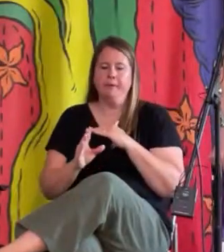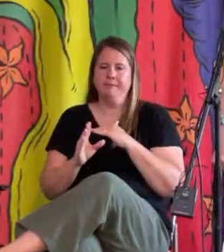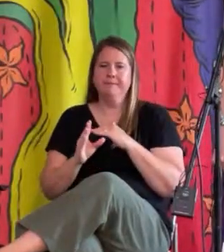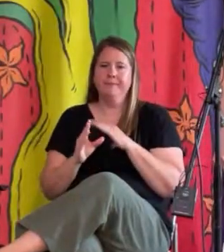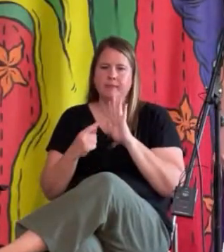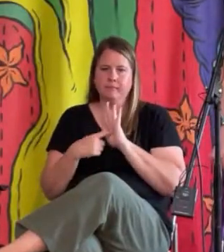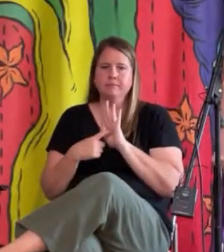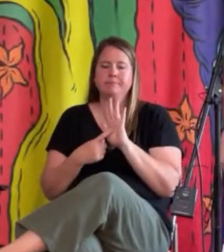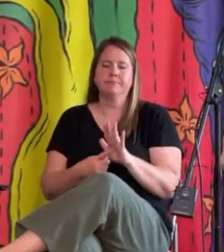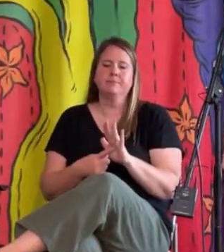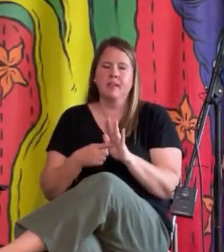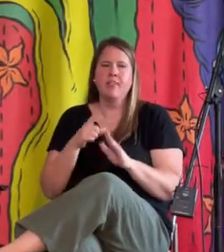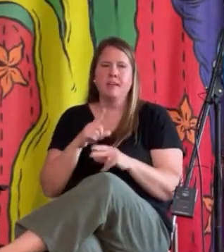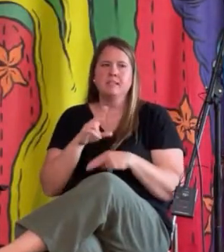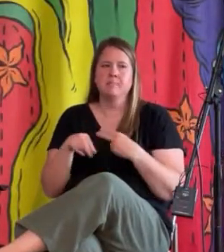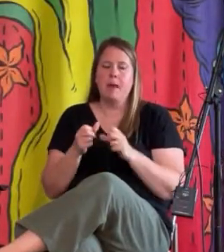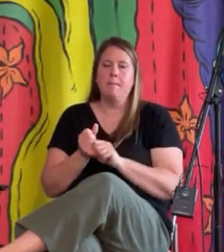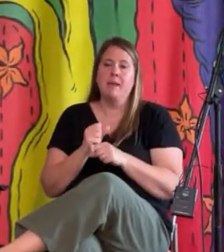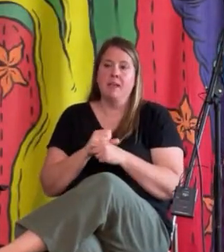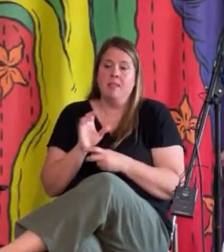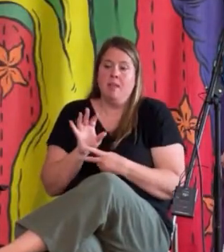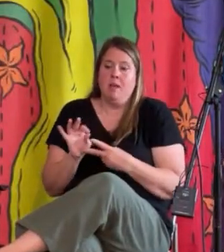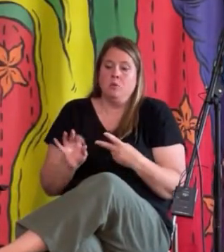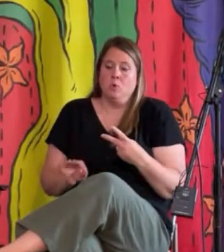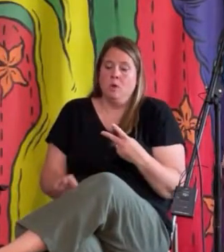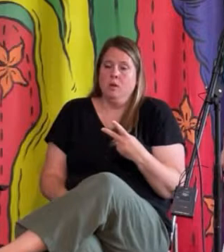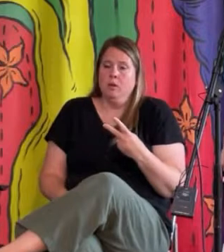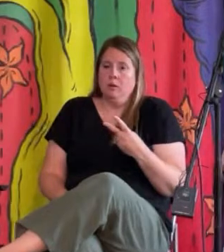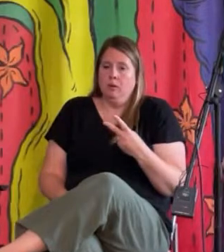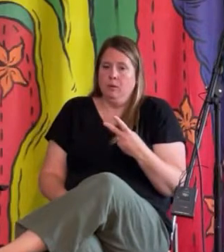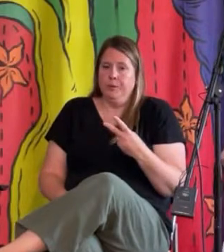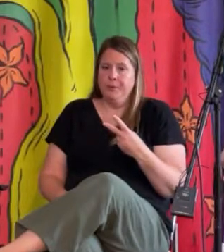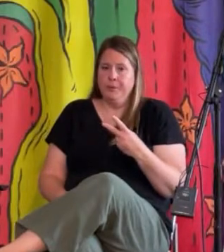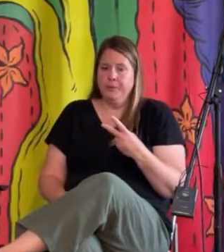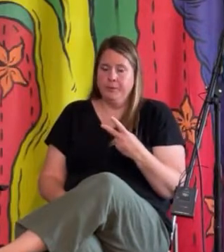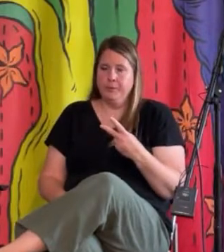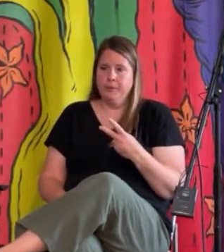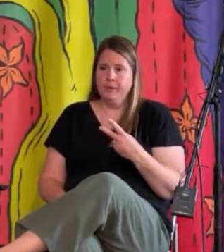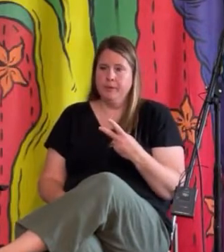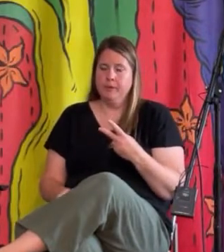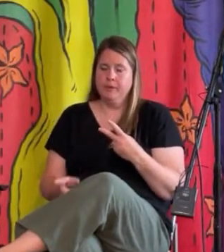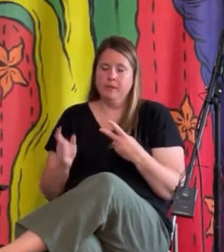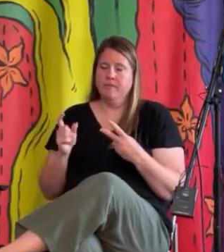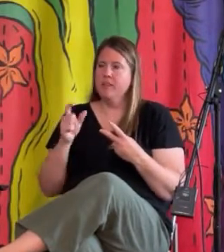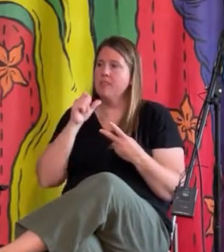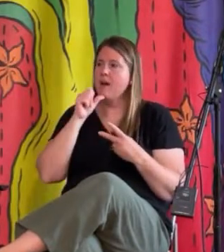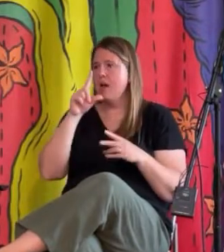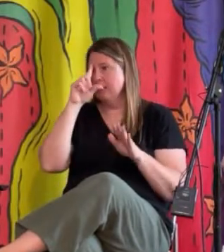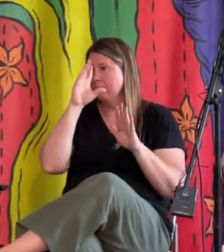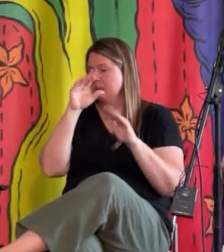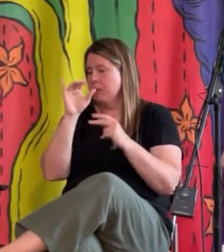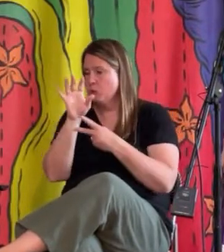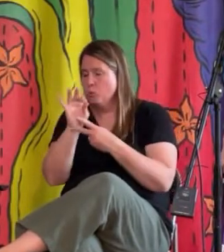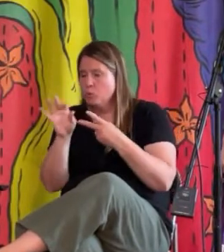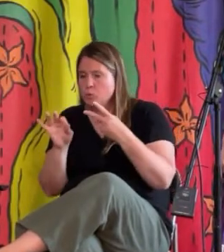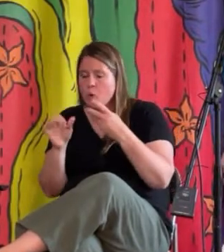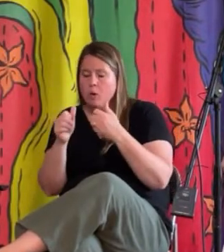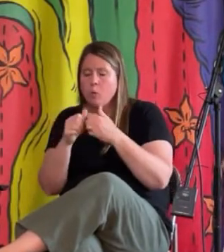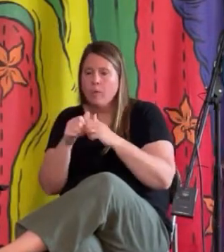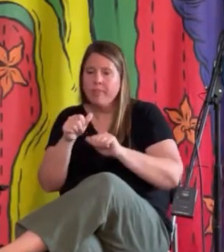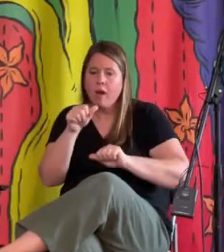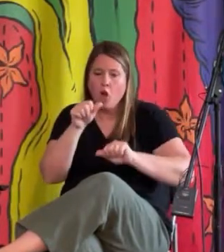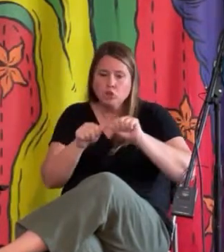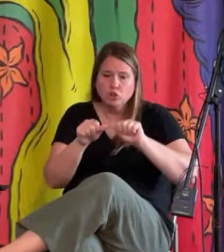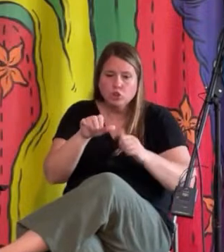is about making that choice to the God of radiation. Given the unexpected choice between